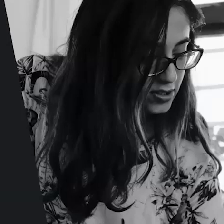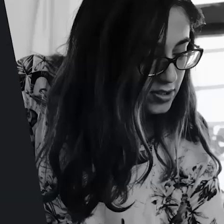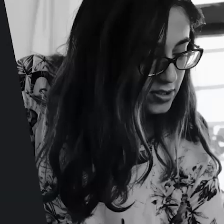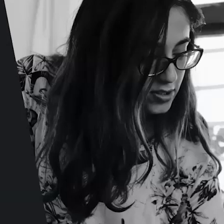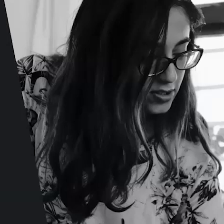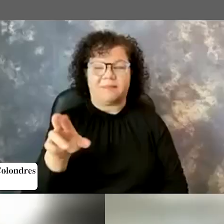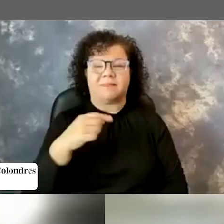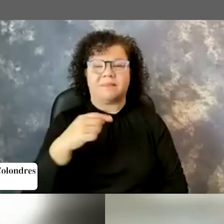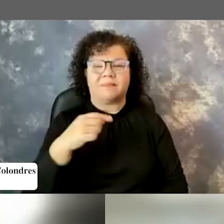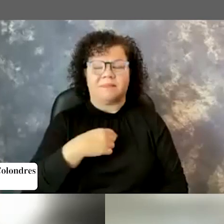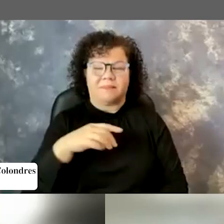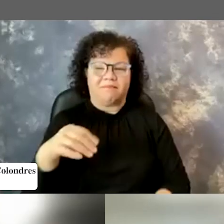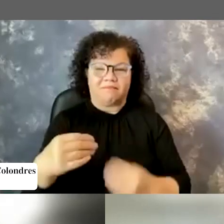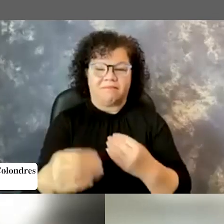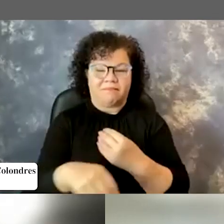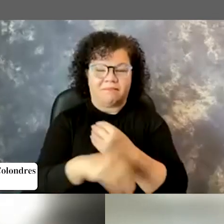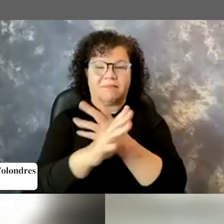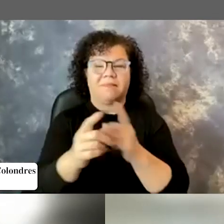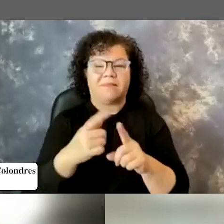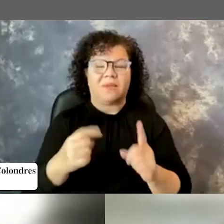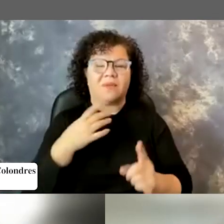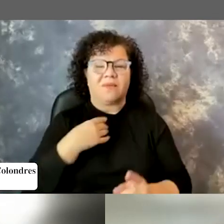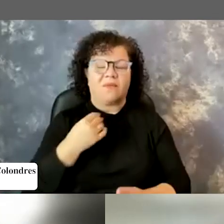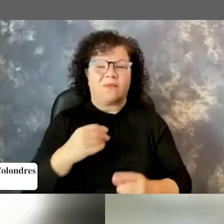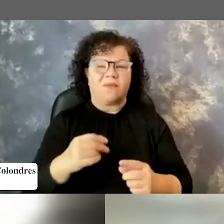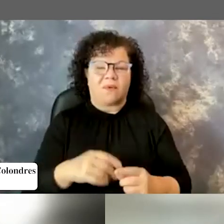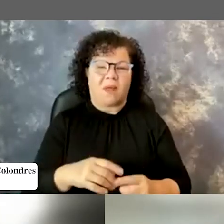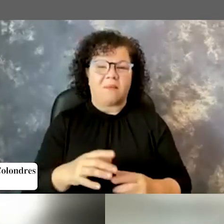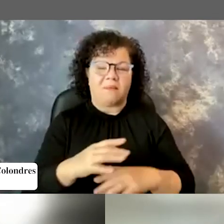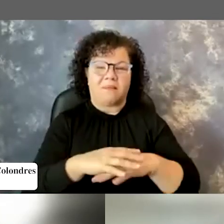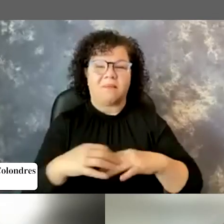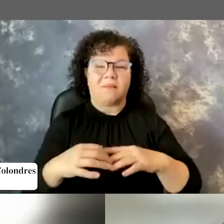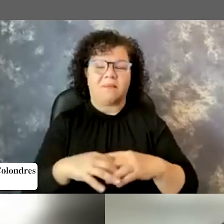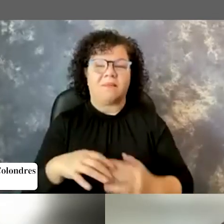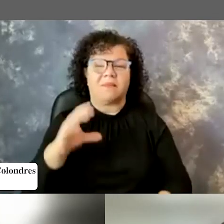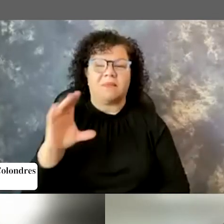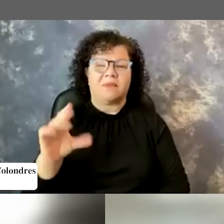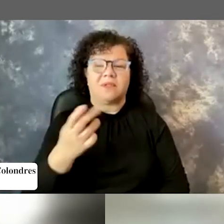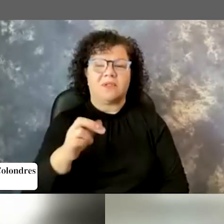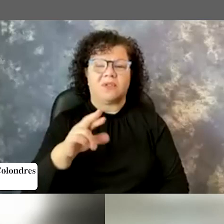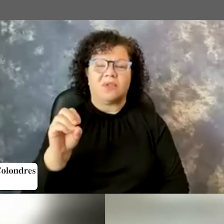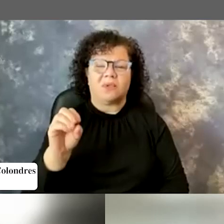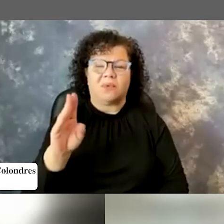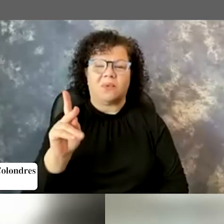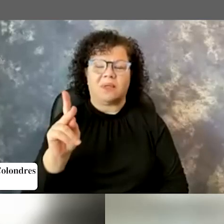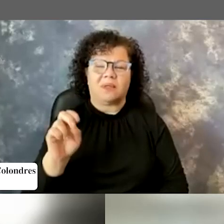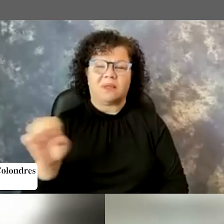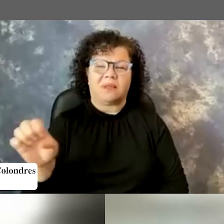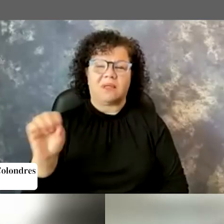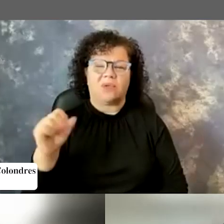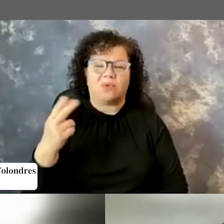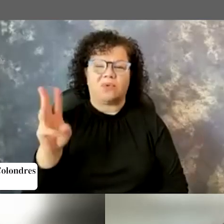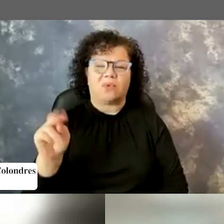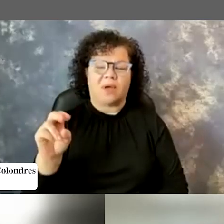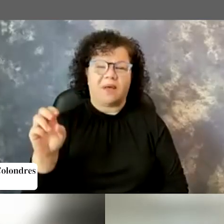I'm calling today from the ancestral homelands of the Cherokee, Shawnee, and Yuchi people. I am